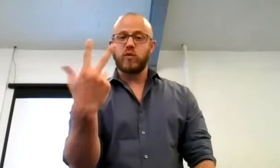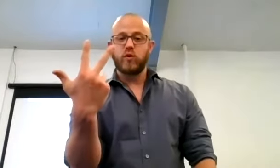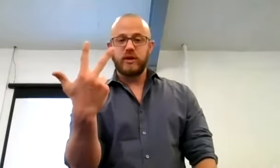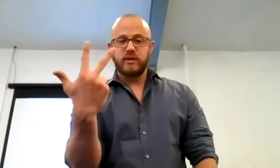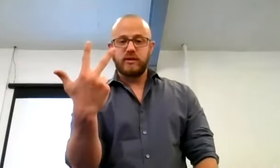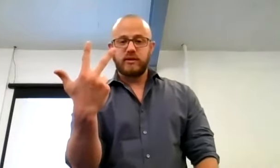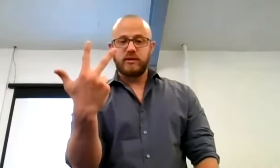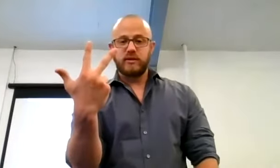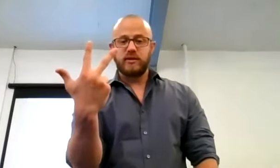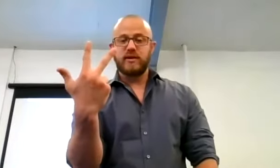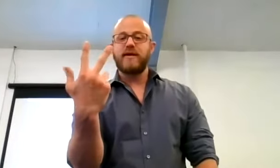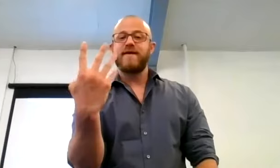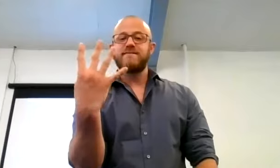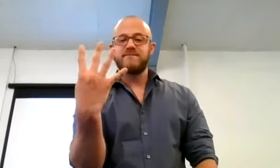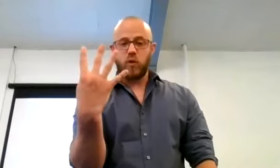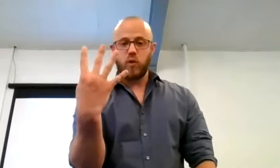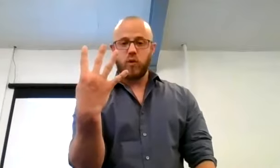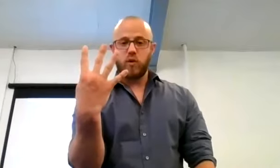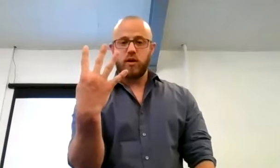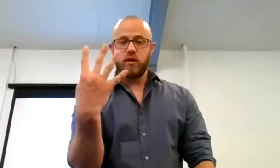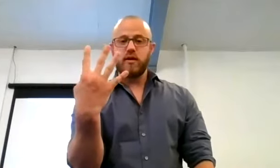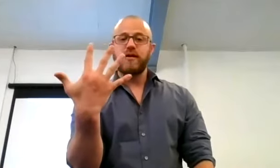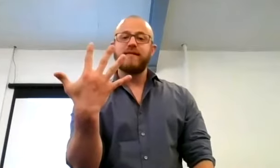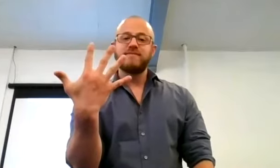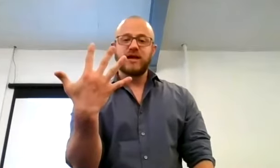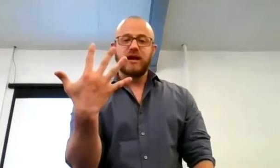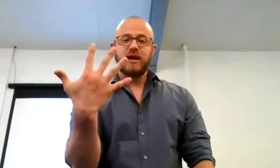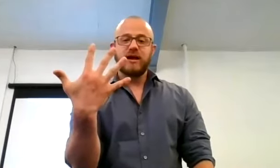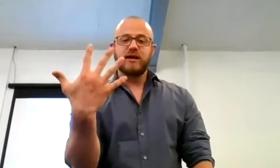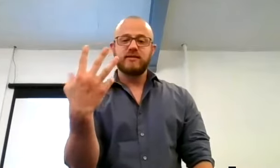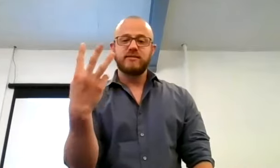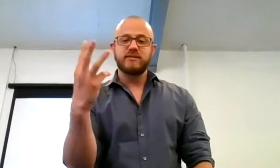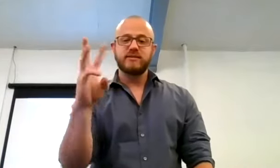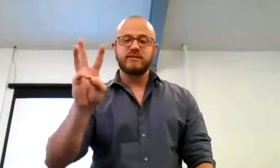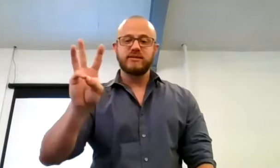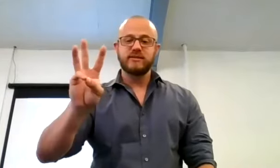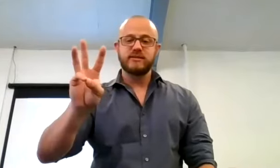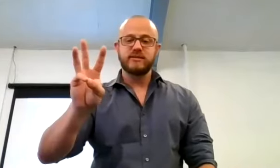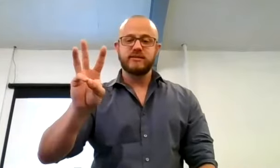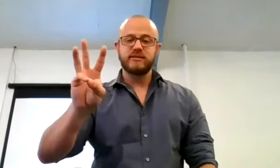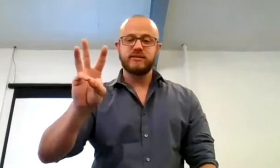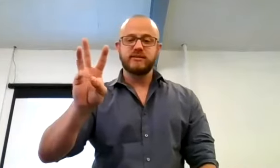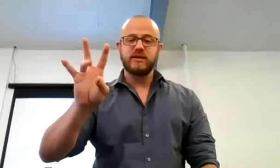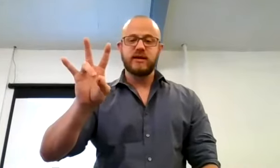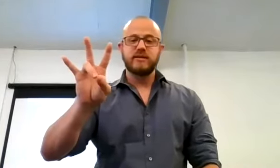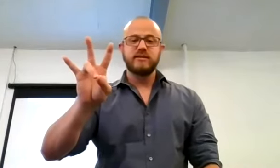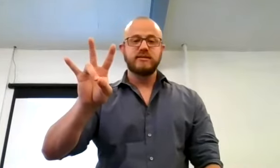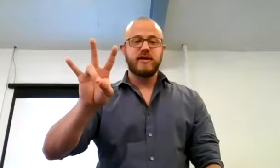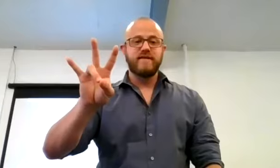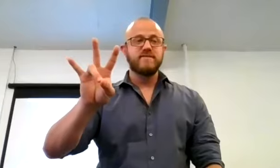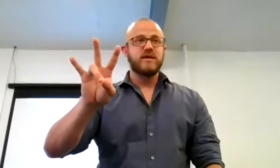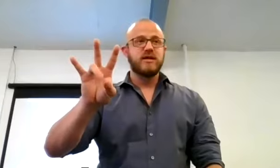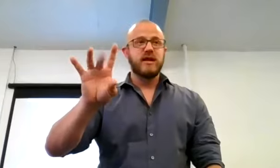2, 3, 4, 5, 6, your palm turns.